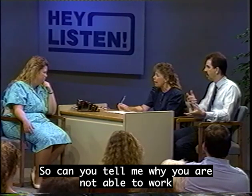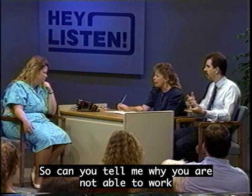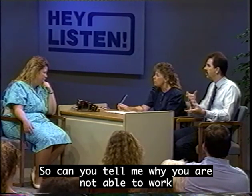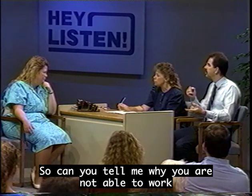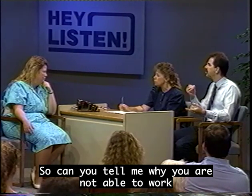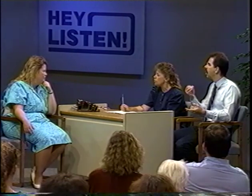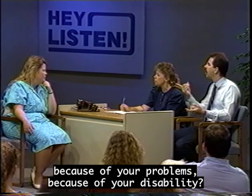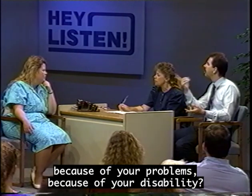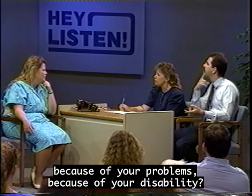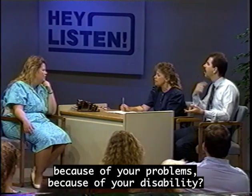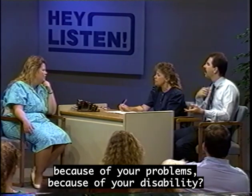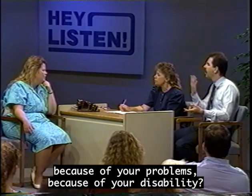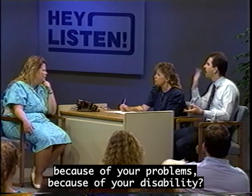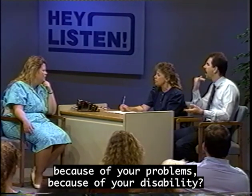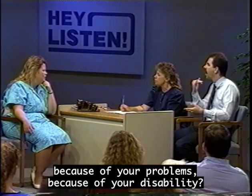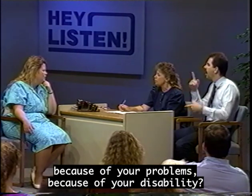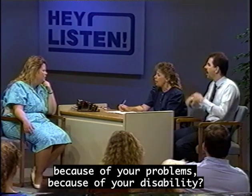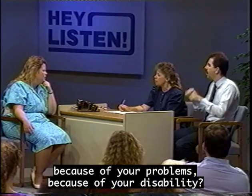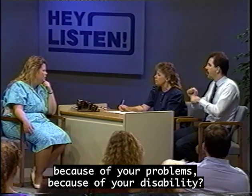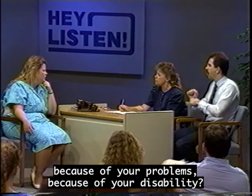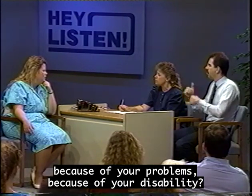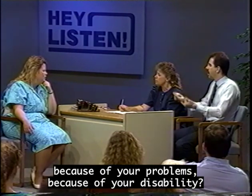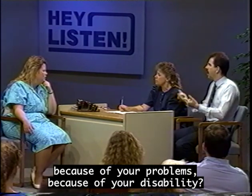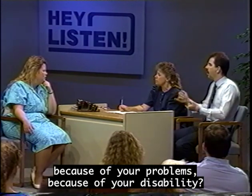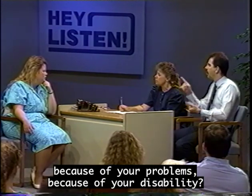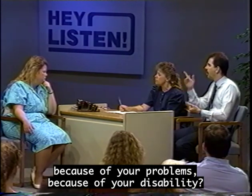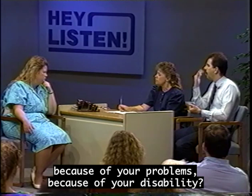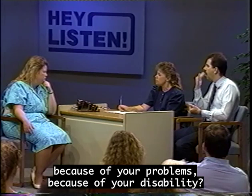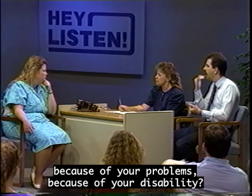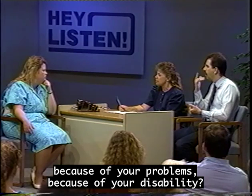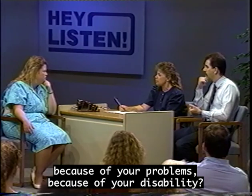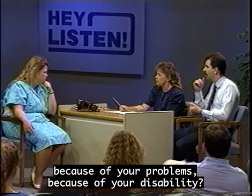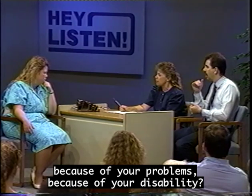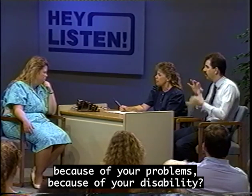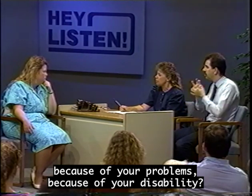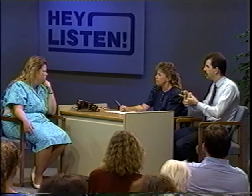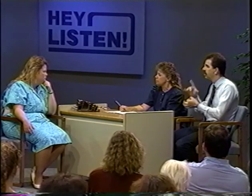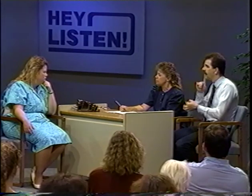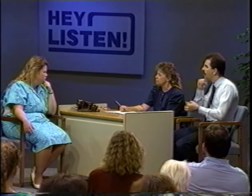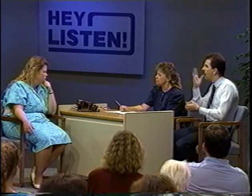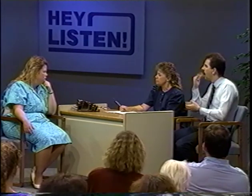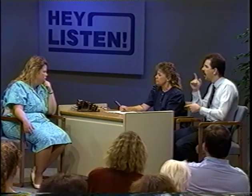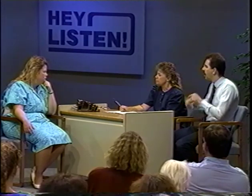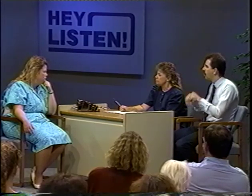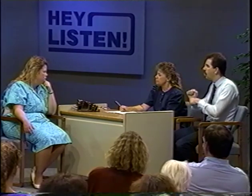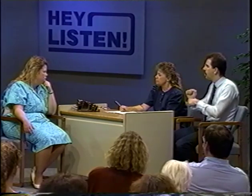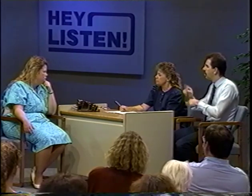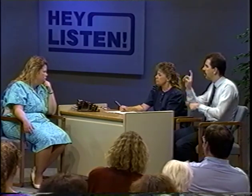are not able to work because of your problems, because of your disability?